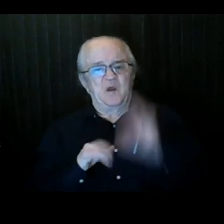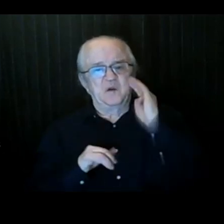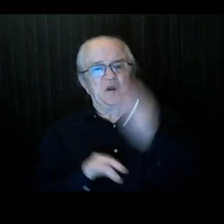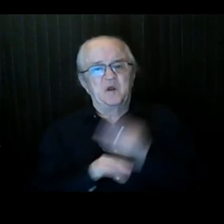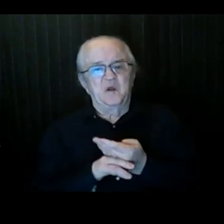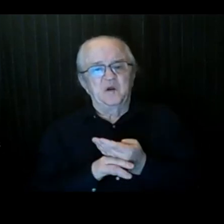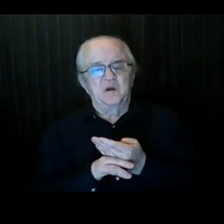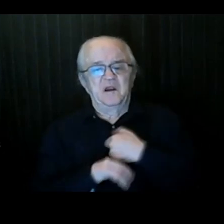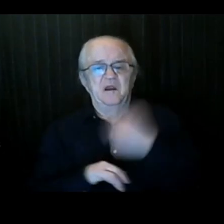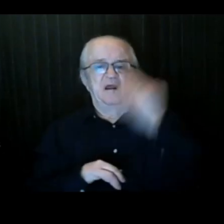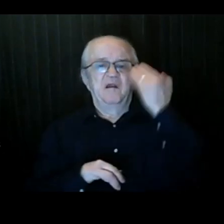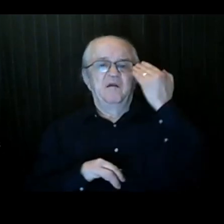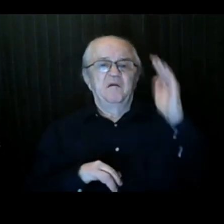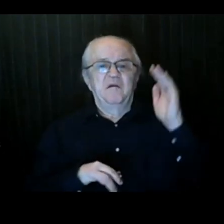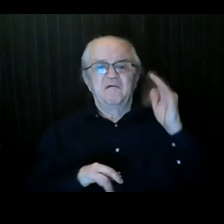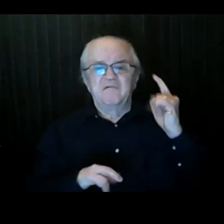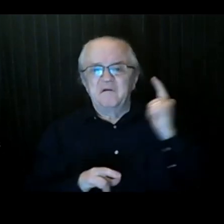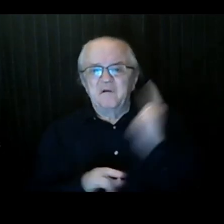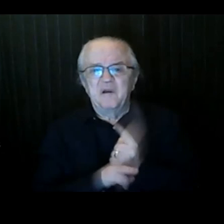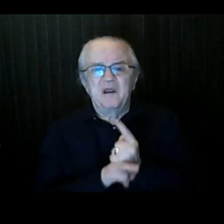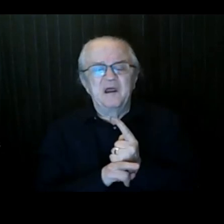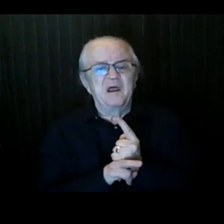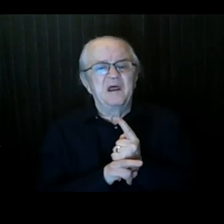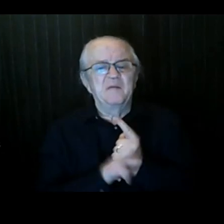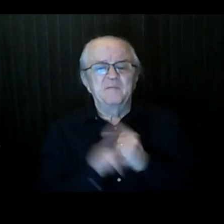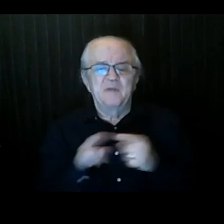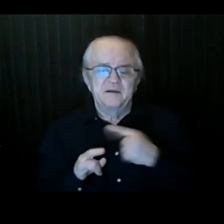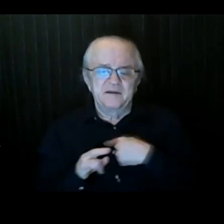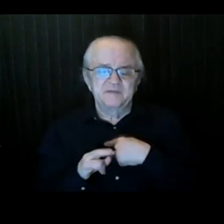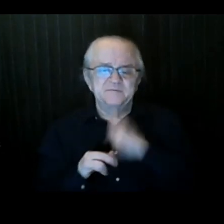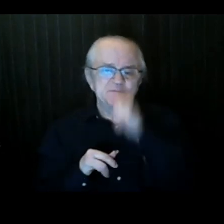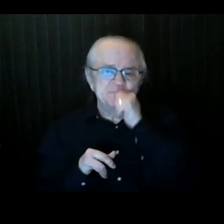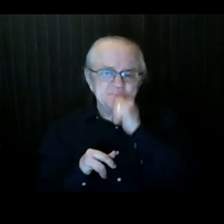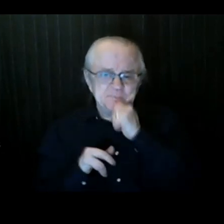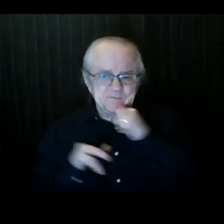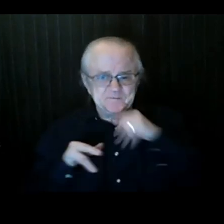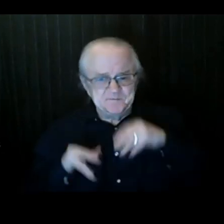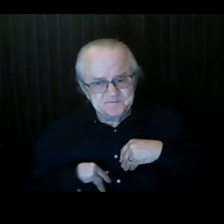I didn't know if this was the right thing to do or not, but I dutifully did what they told me to do.